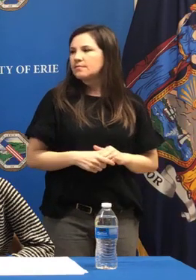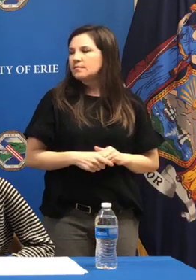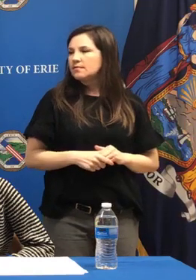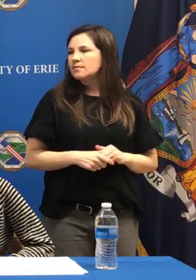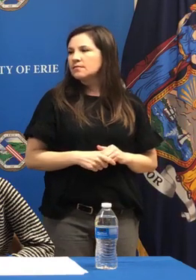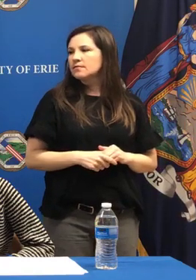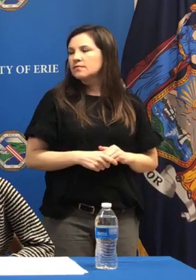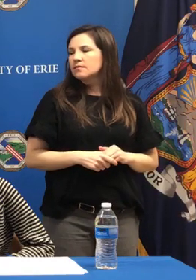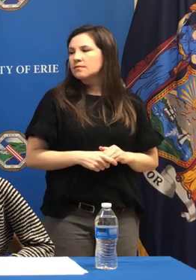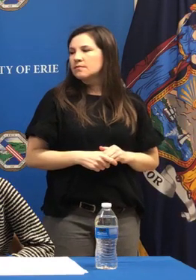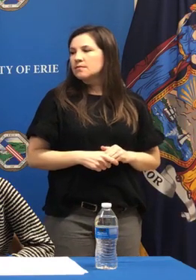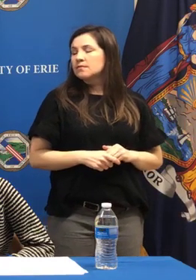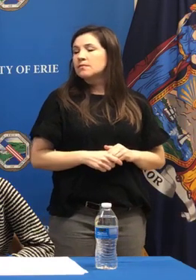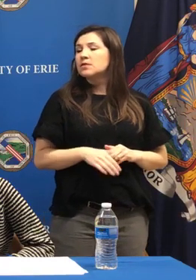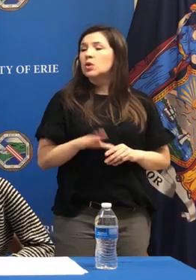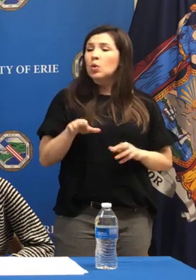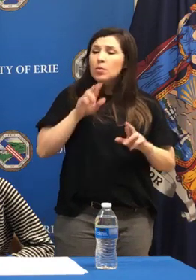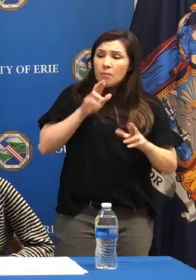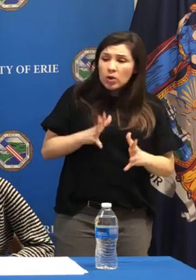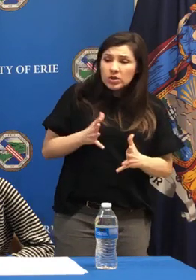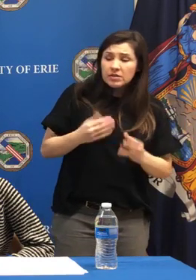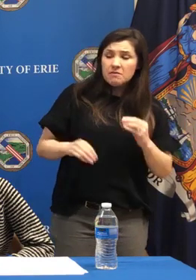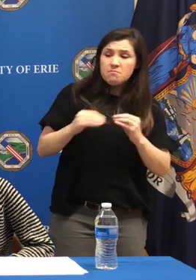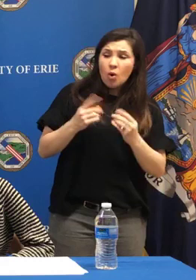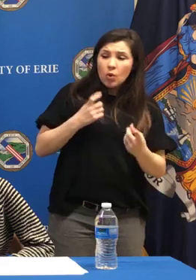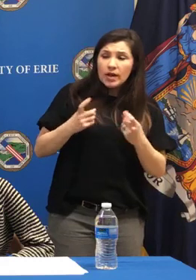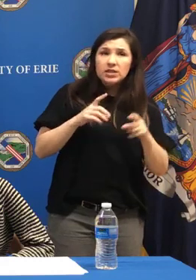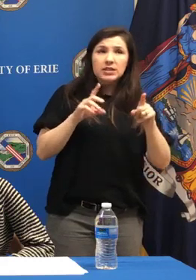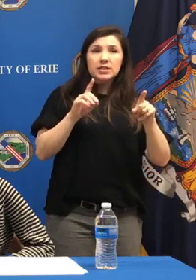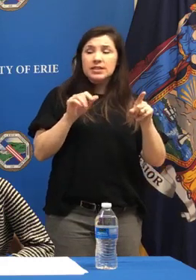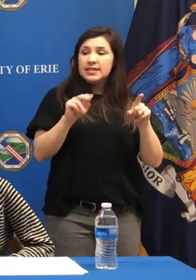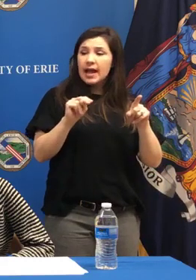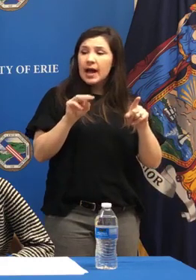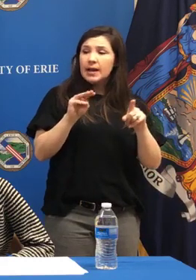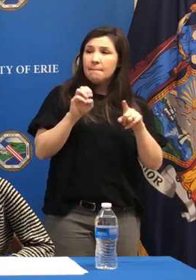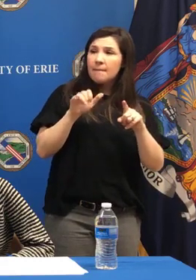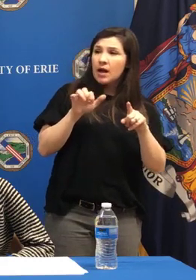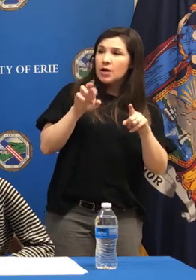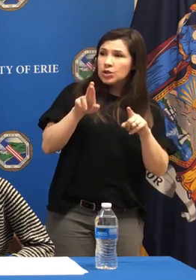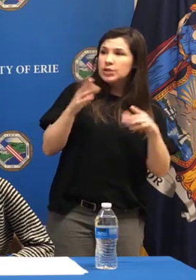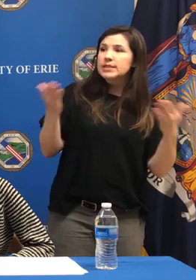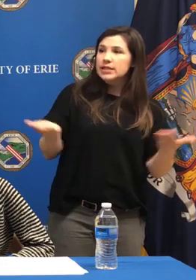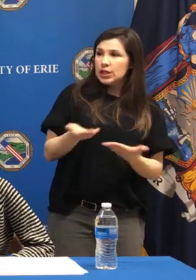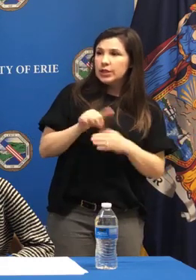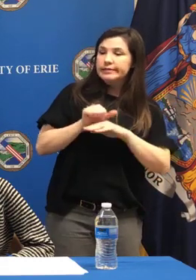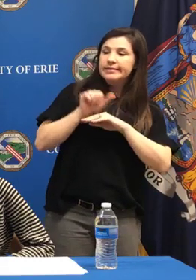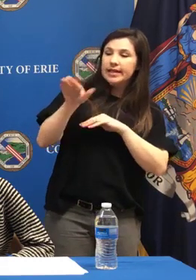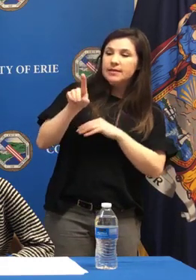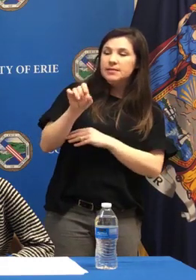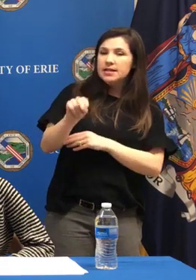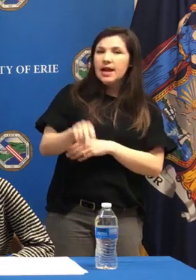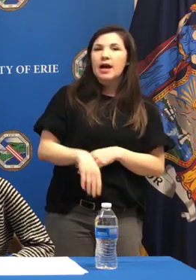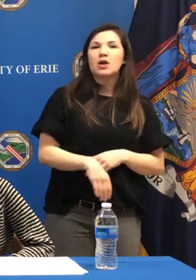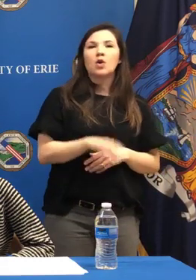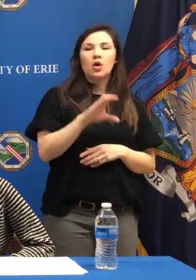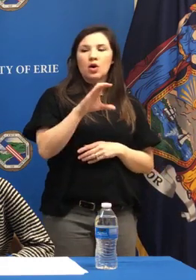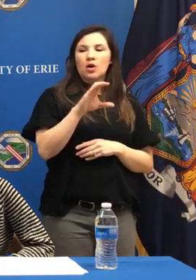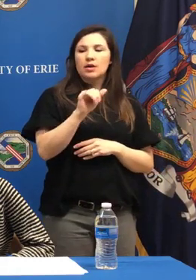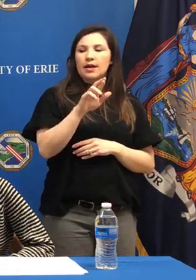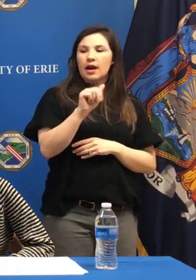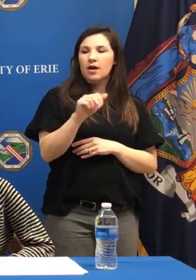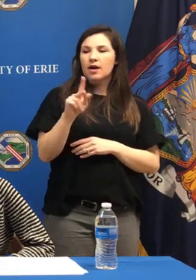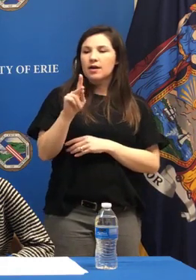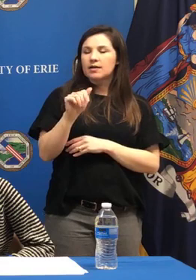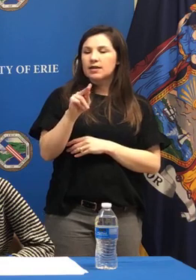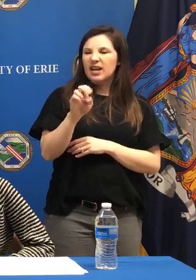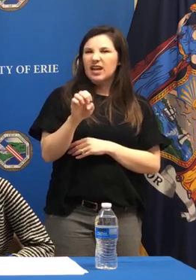to the reporters, if you still have additional questions, Dan Meyer is here. Please send them to Dan or Kara Kane from the Erie County Department